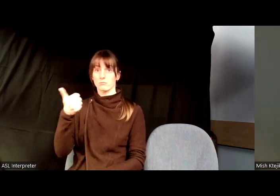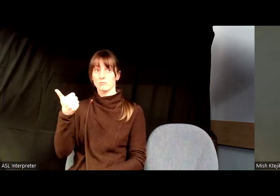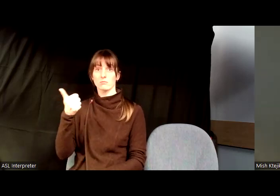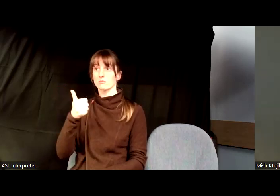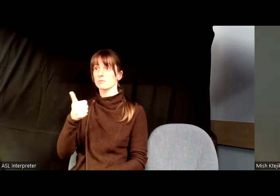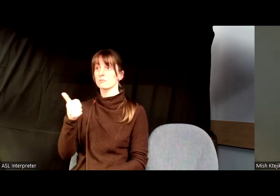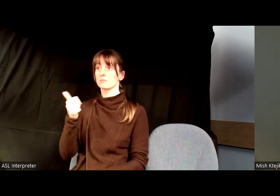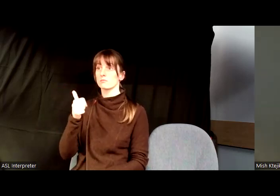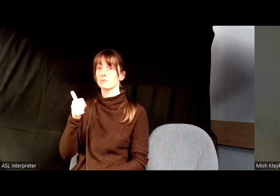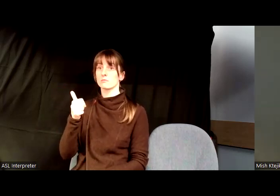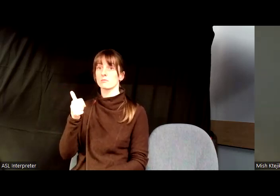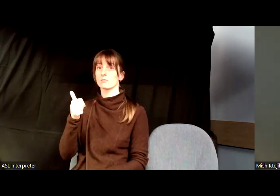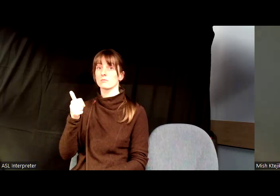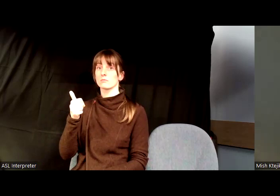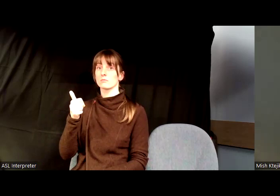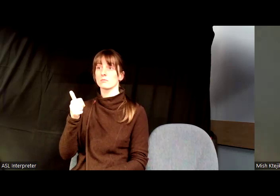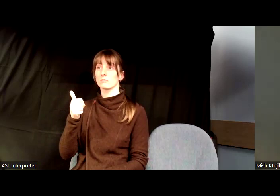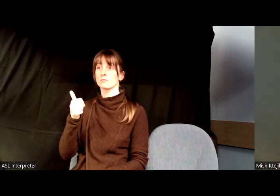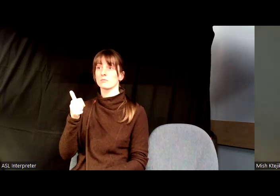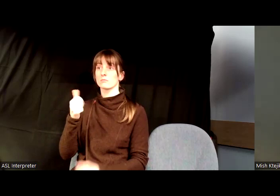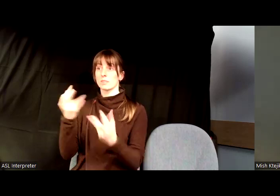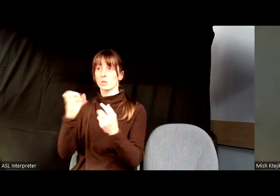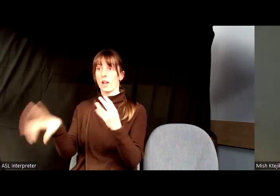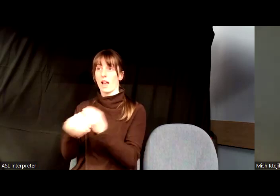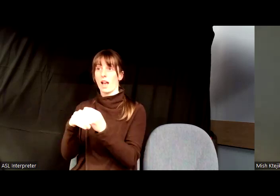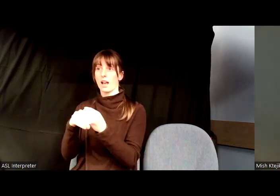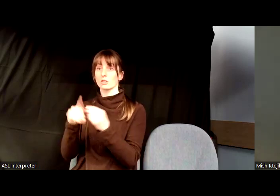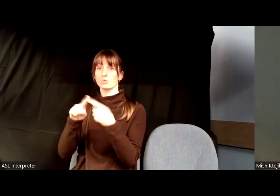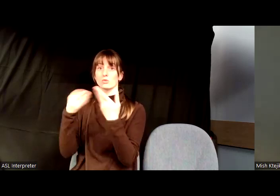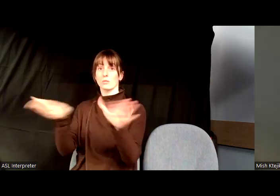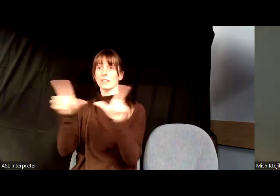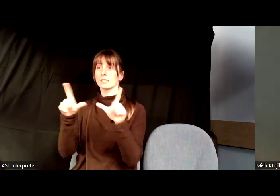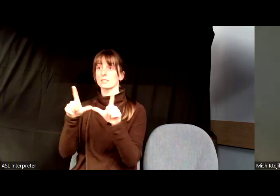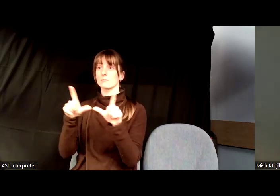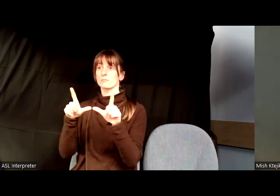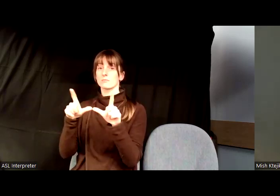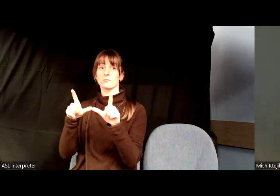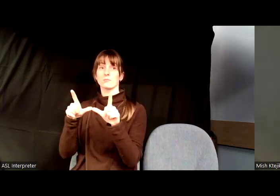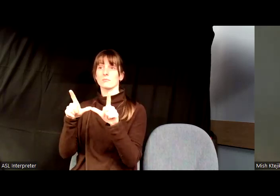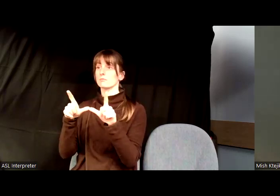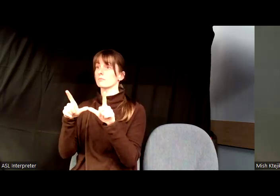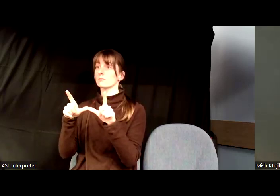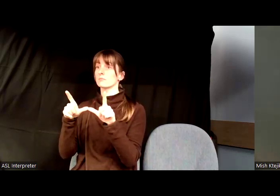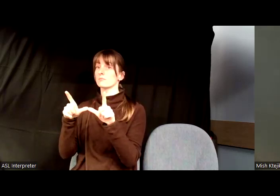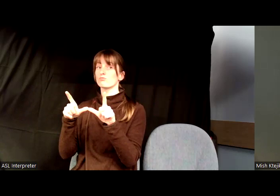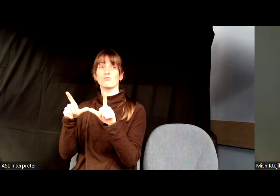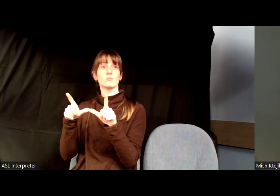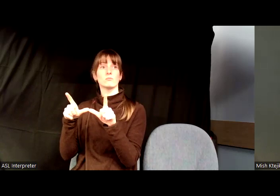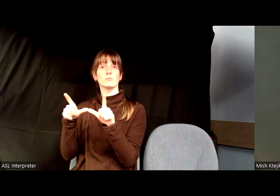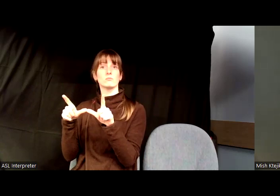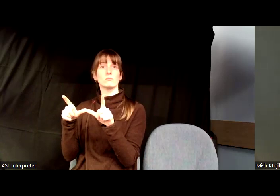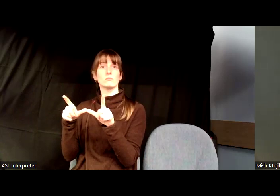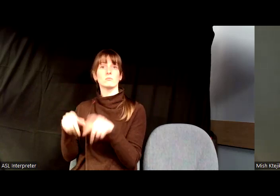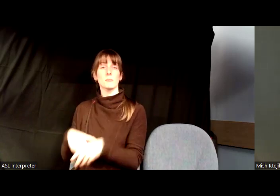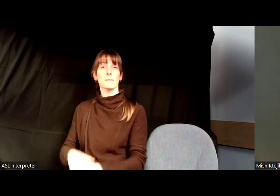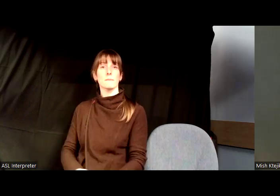Okay. This is Jack. Bob, did you have something? Anything else that anybody wants to add to the general license discussion?